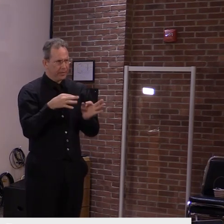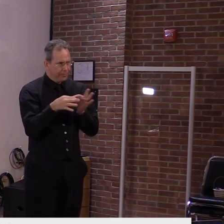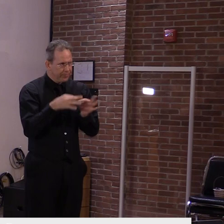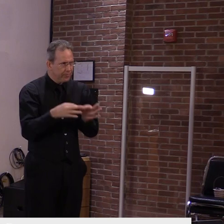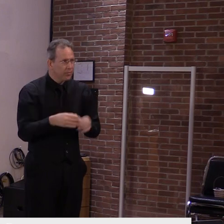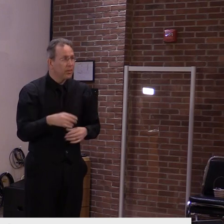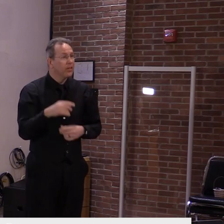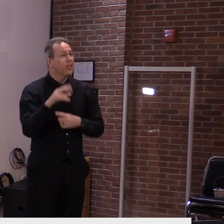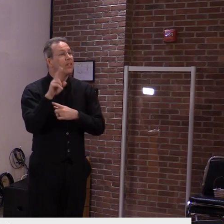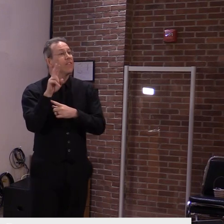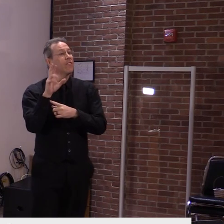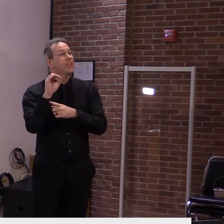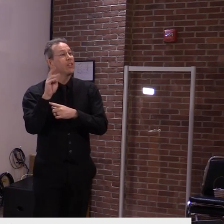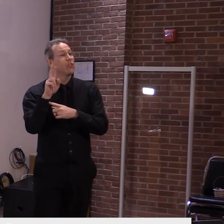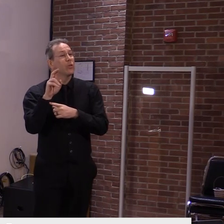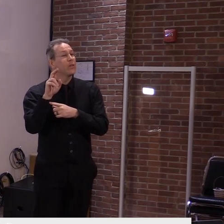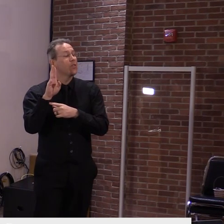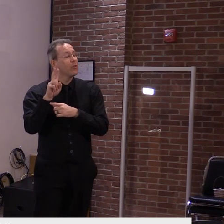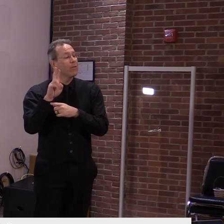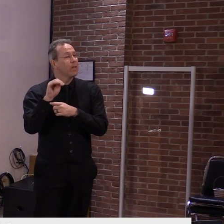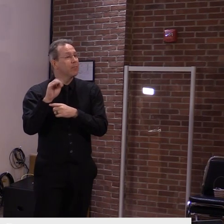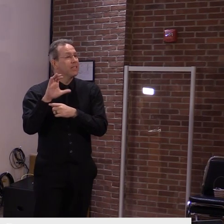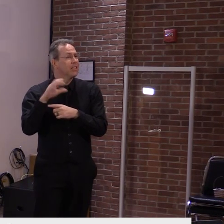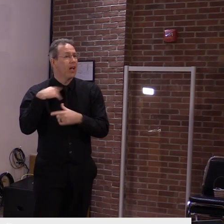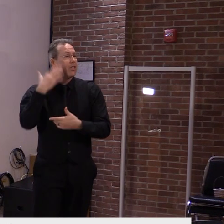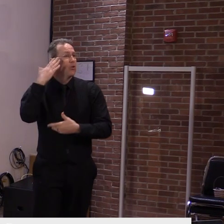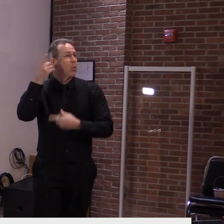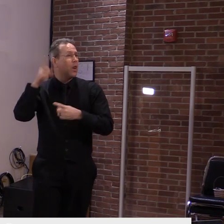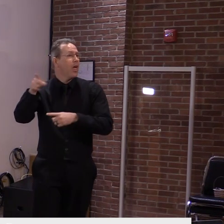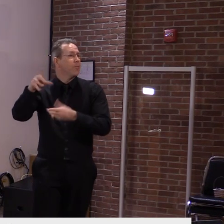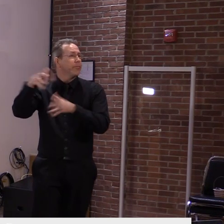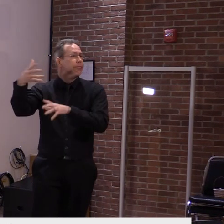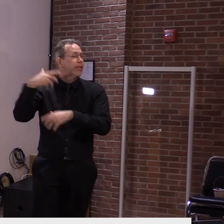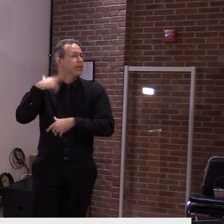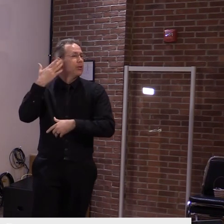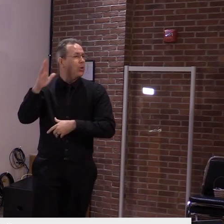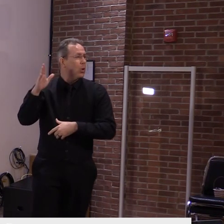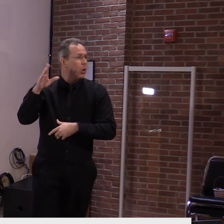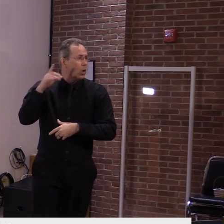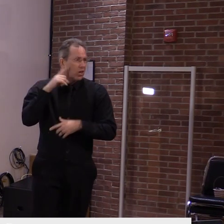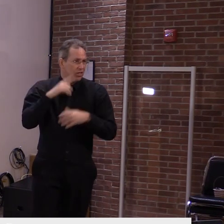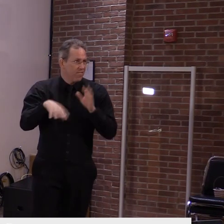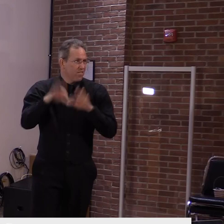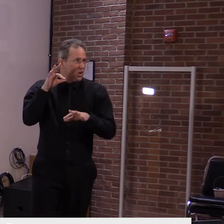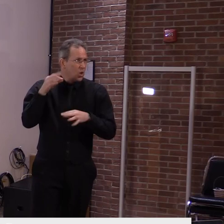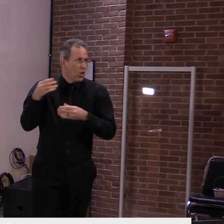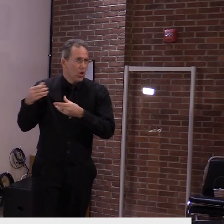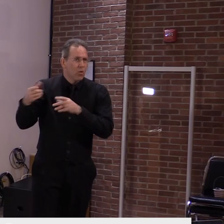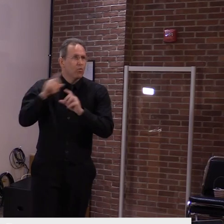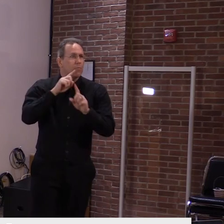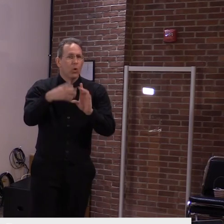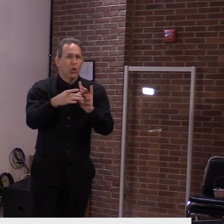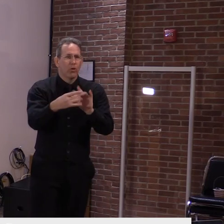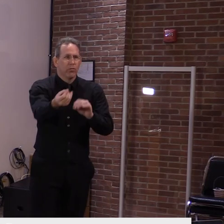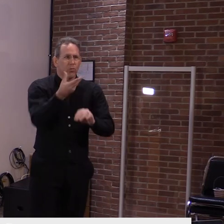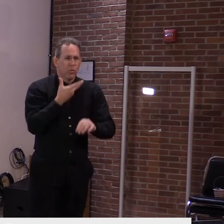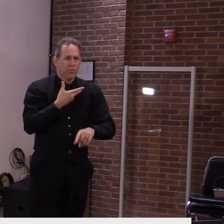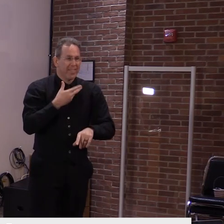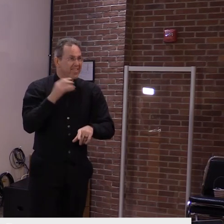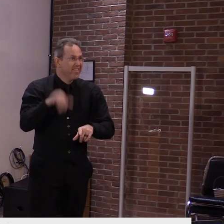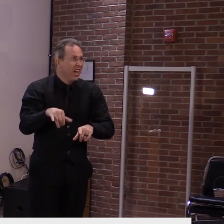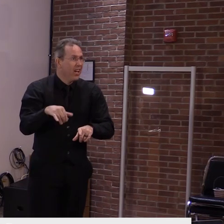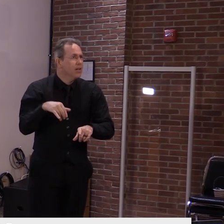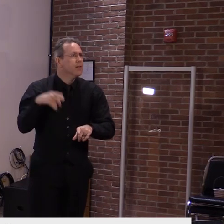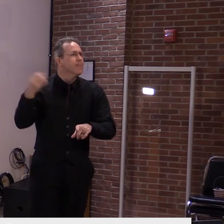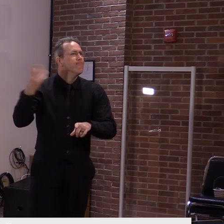didn't know about it until I saw until I started hearing about it through the reporting of Vermont Digger. I heard about it